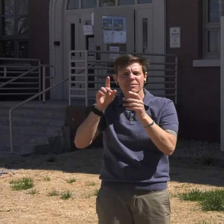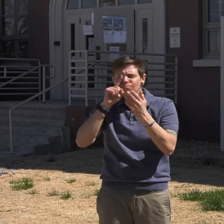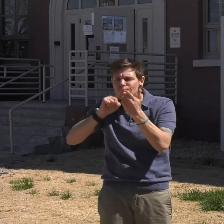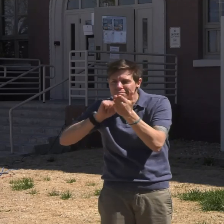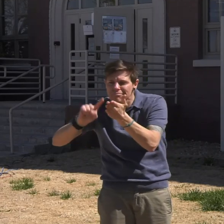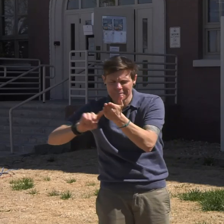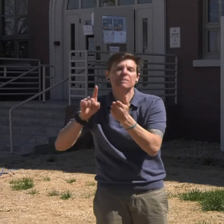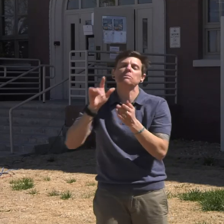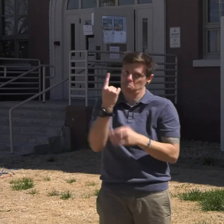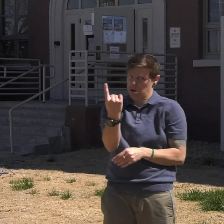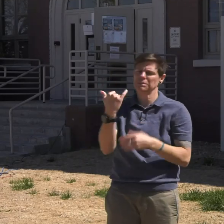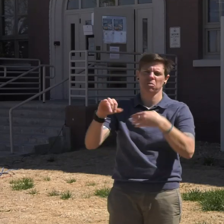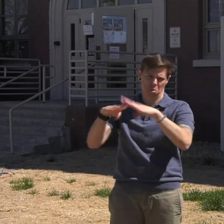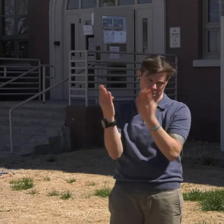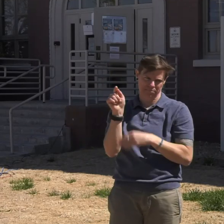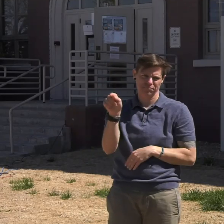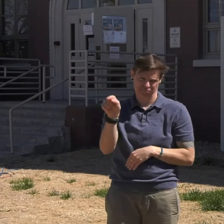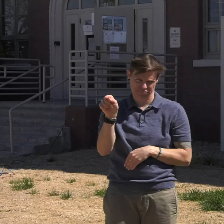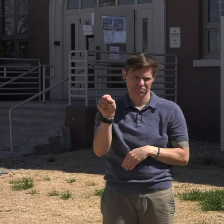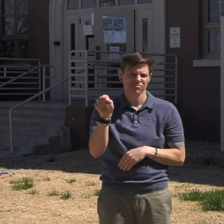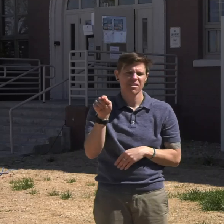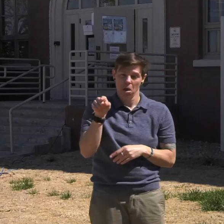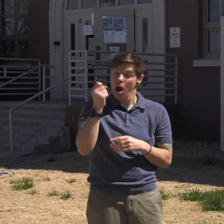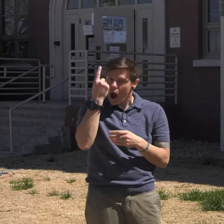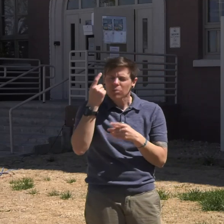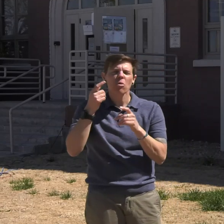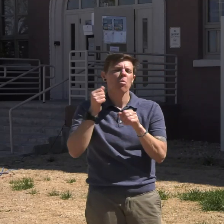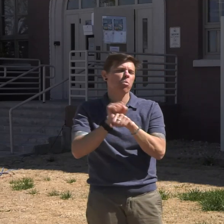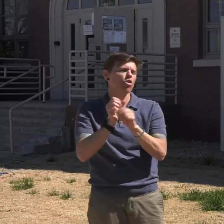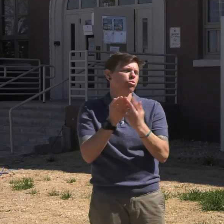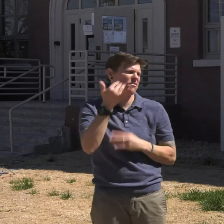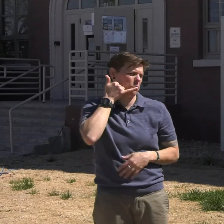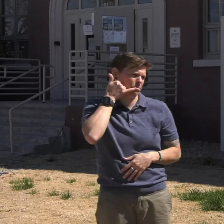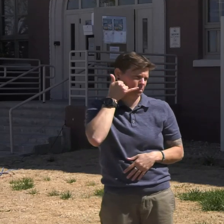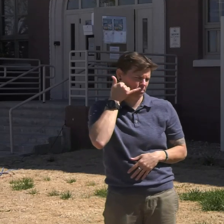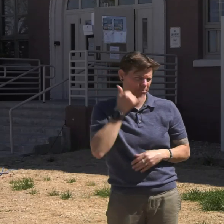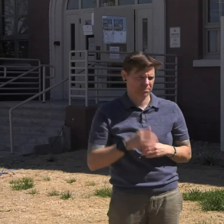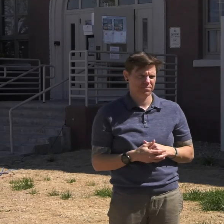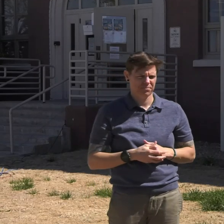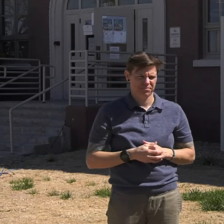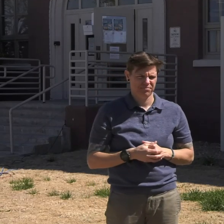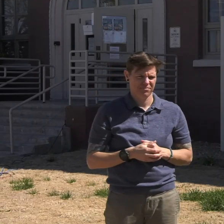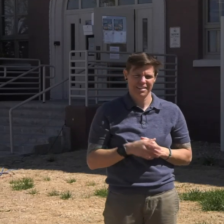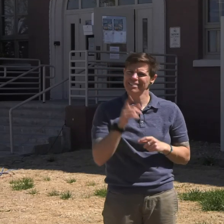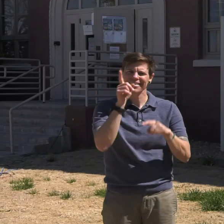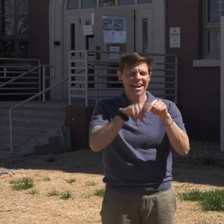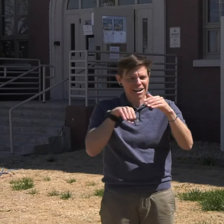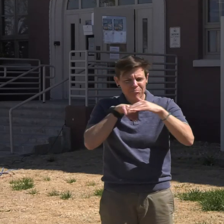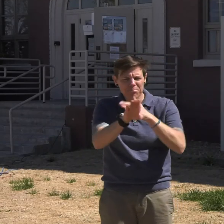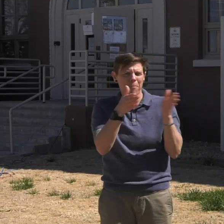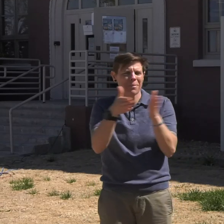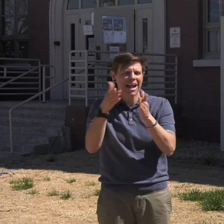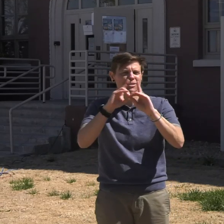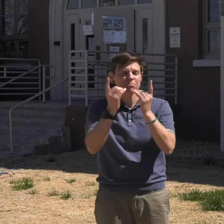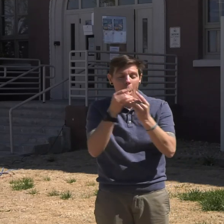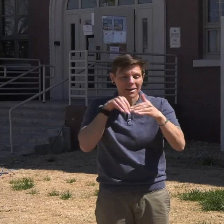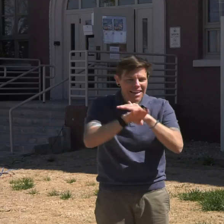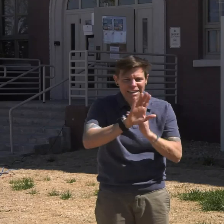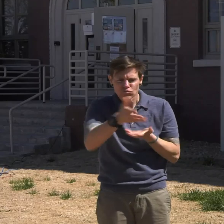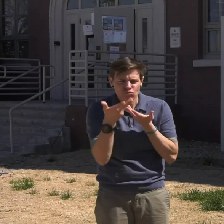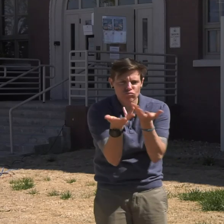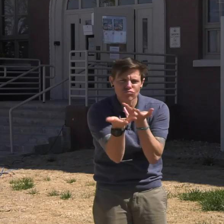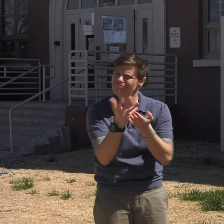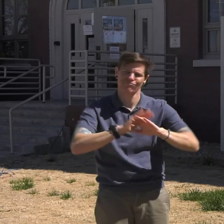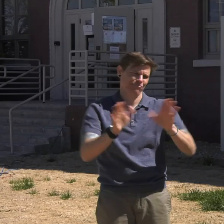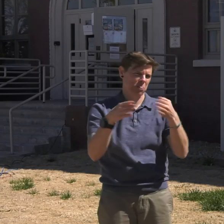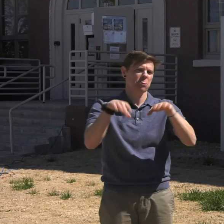is still open with respect to doing construction business, just not at the physical building Plaza del Sol. So we're also creating a